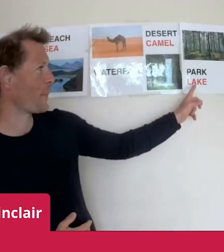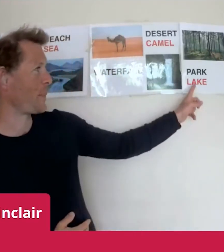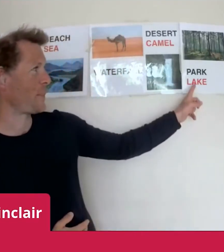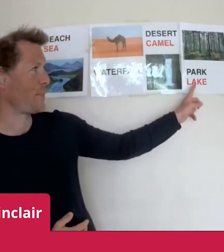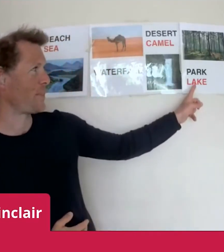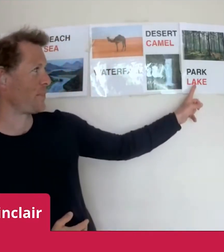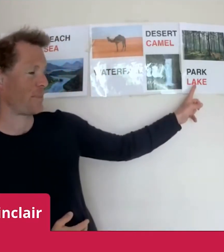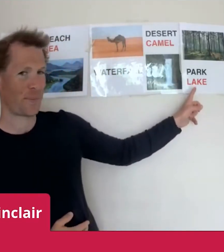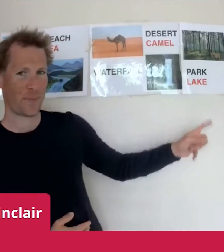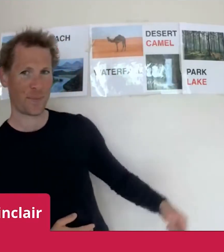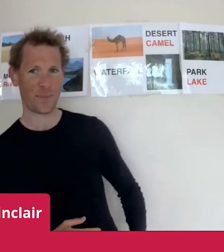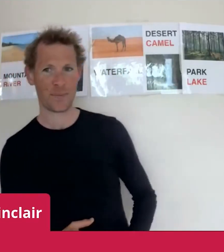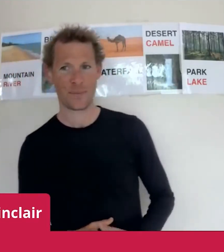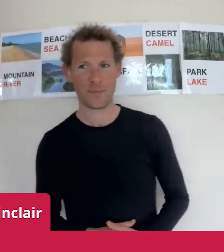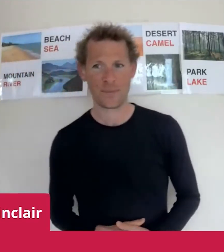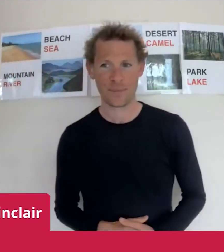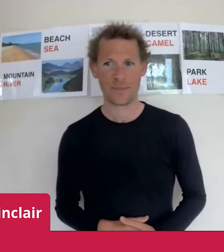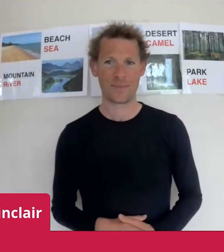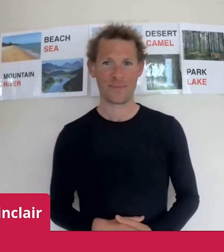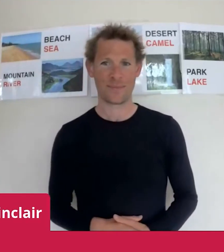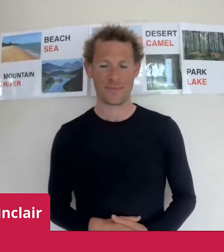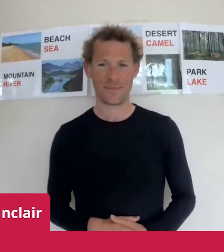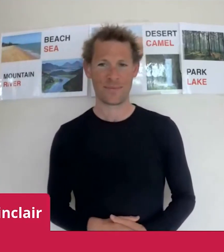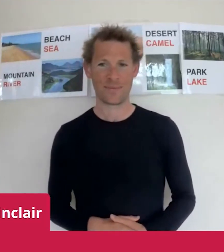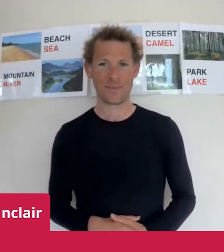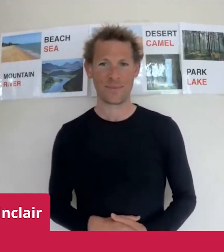And we've got one more word for us today.